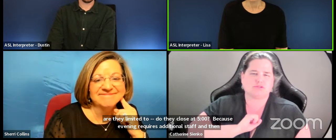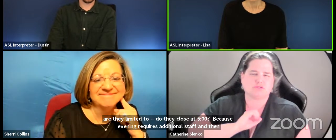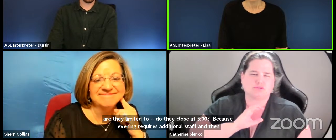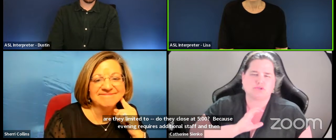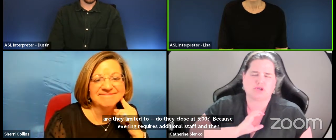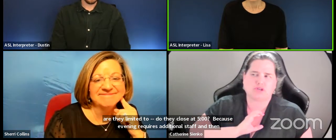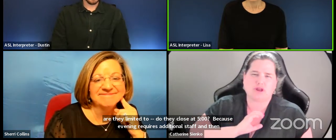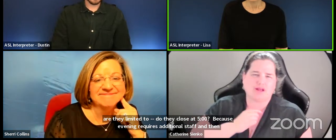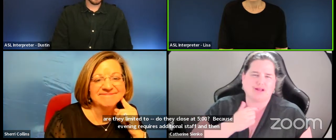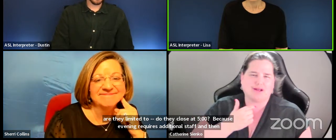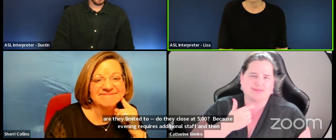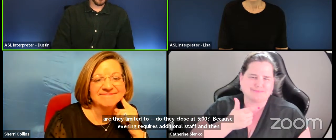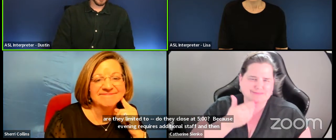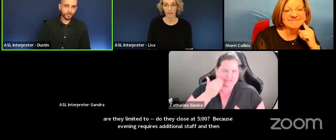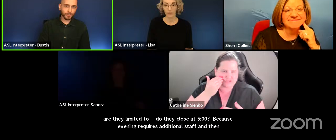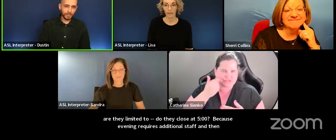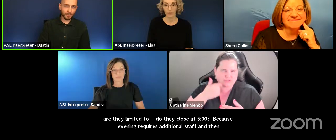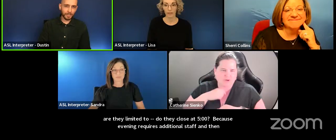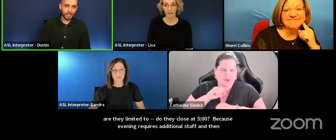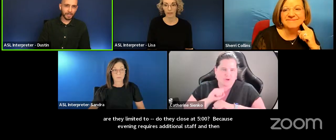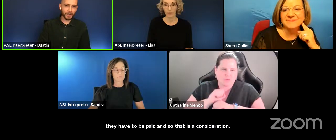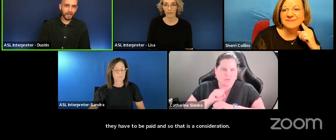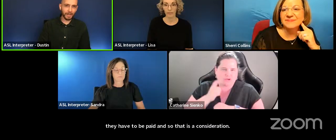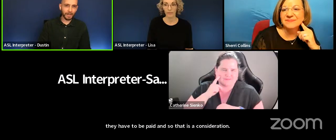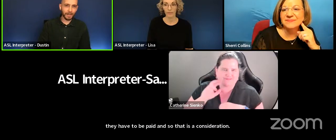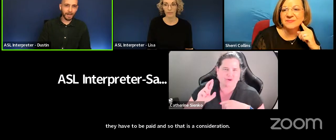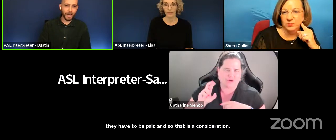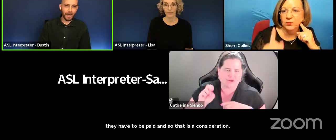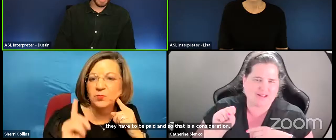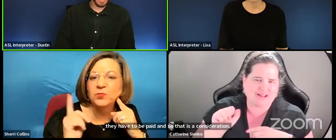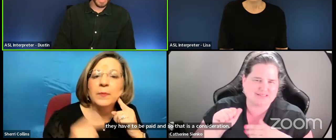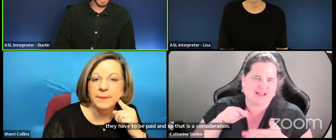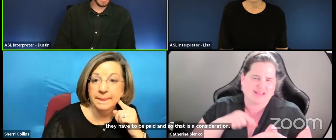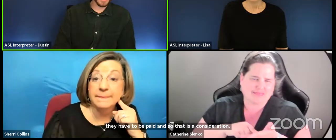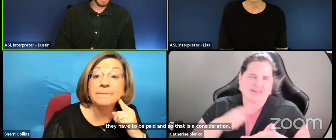consideration. That's a good question.